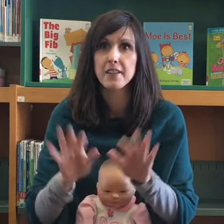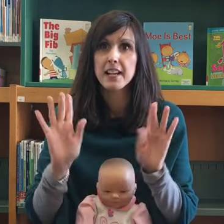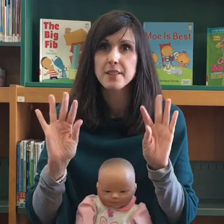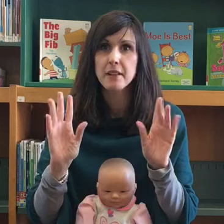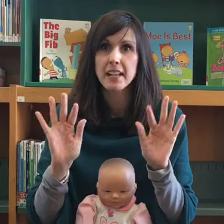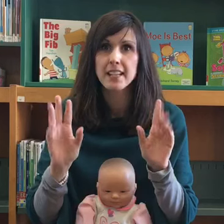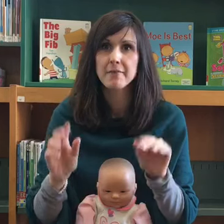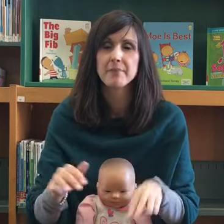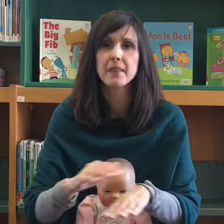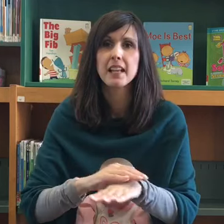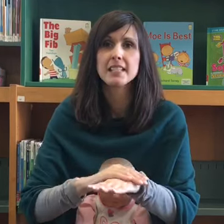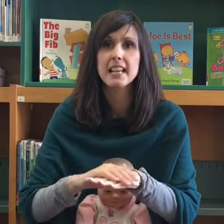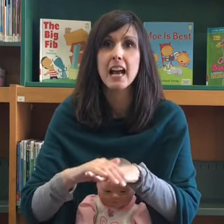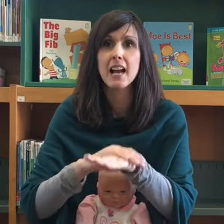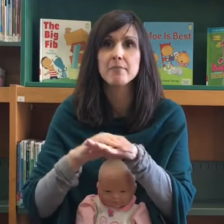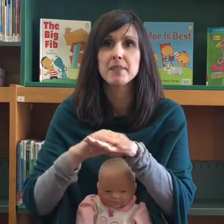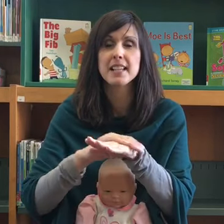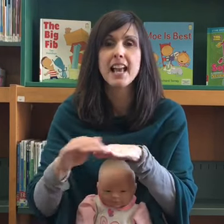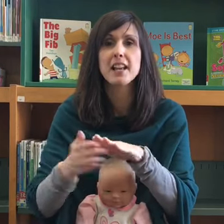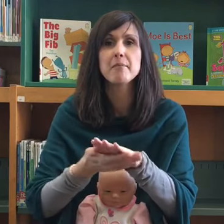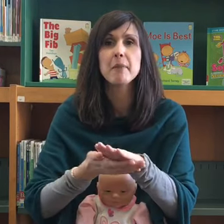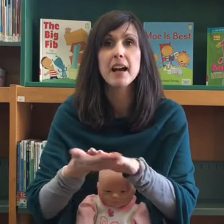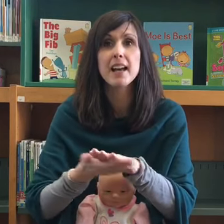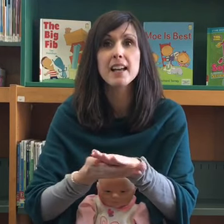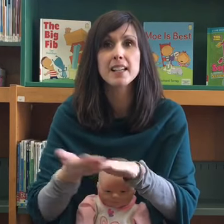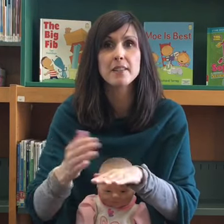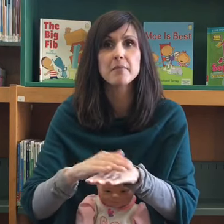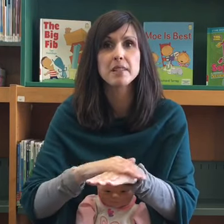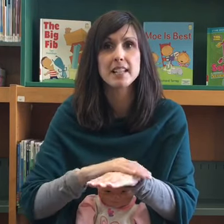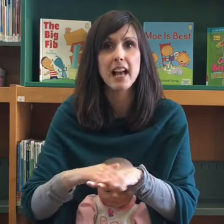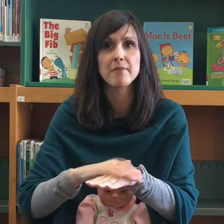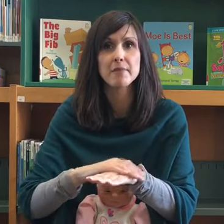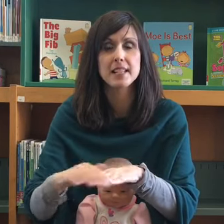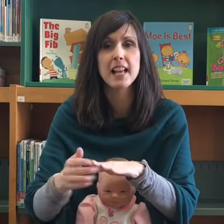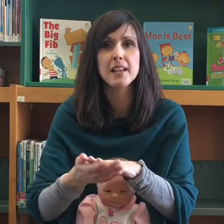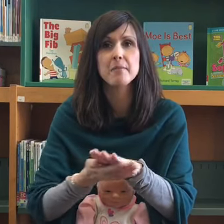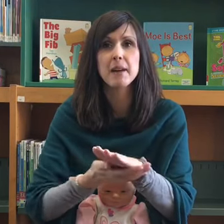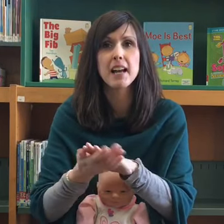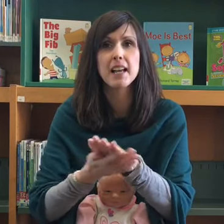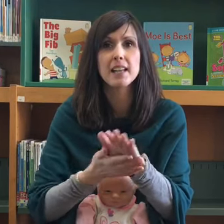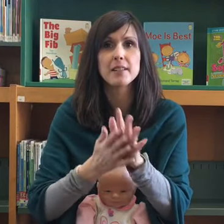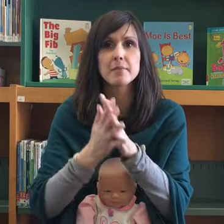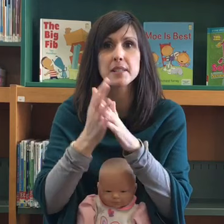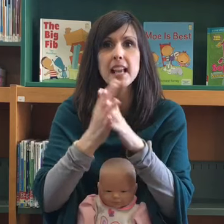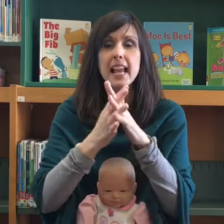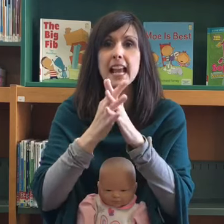hands ready. Tops and bottoms, tops and bottoms,